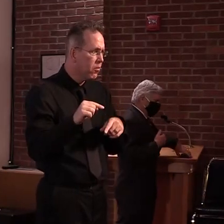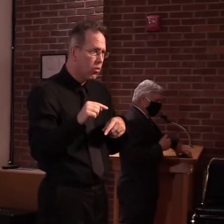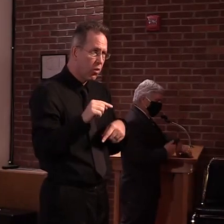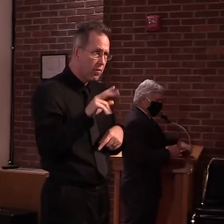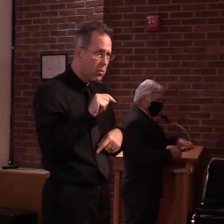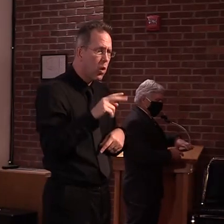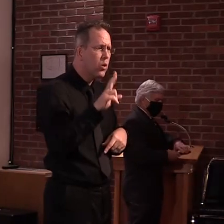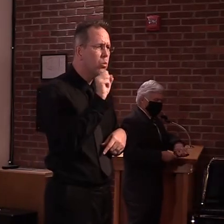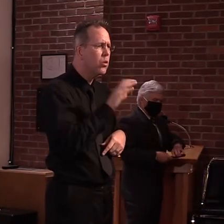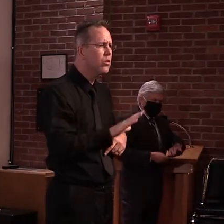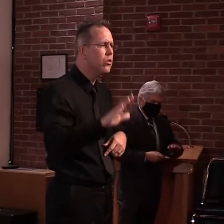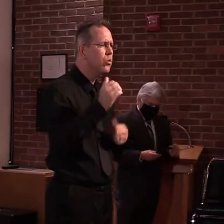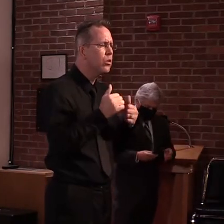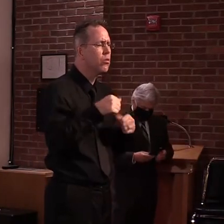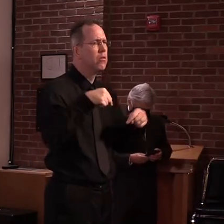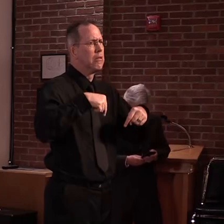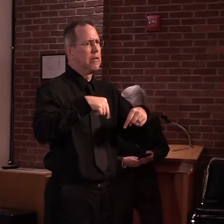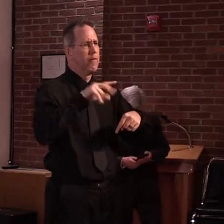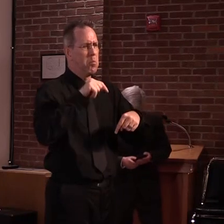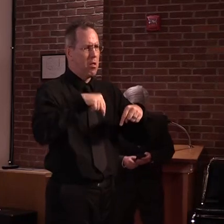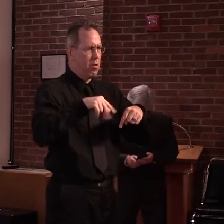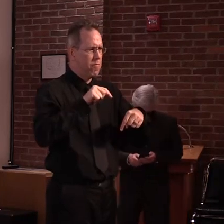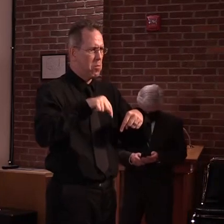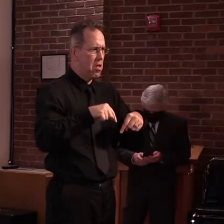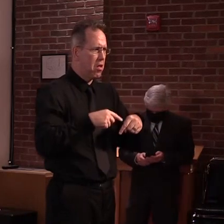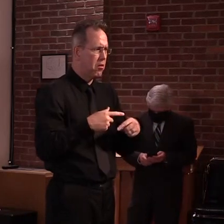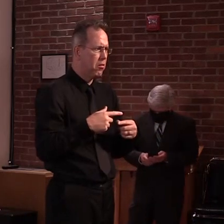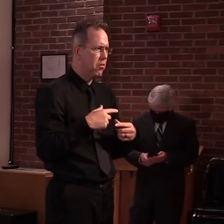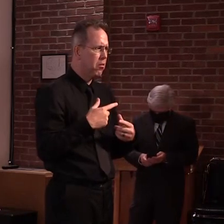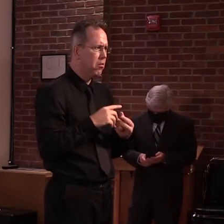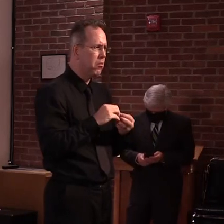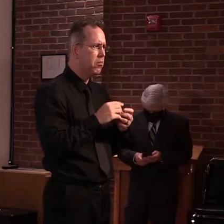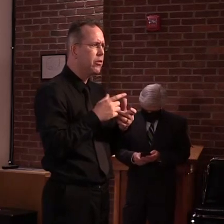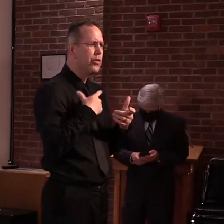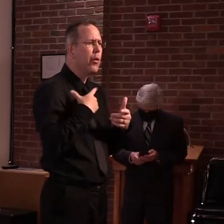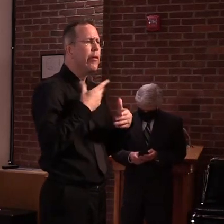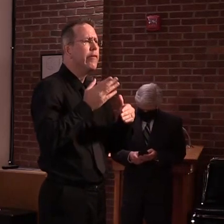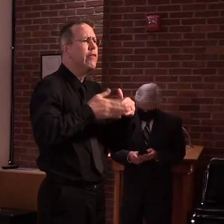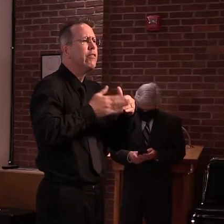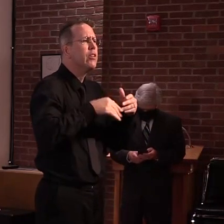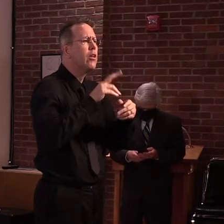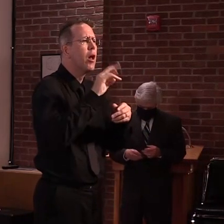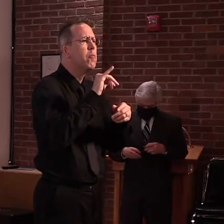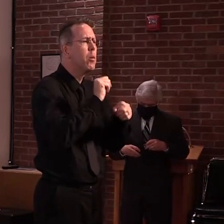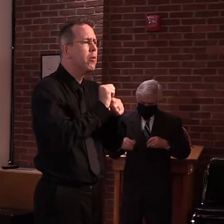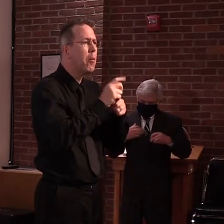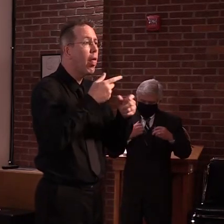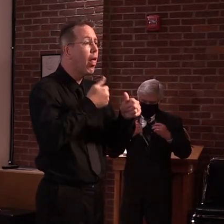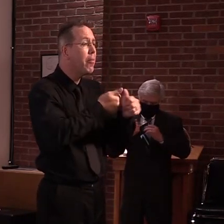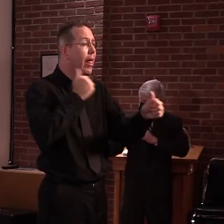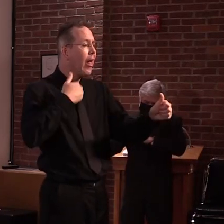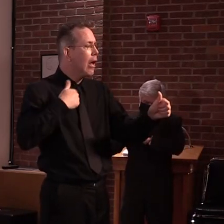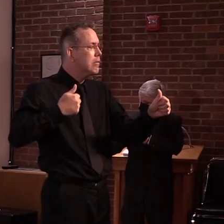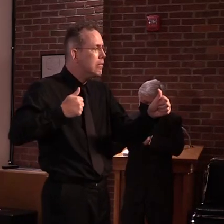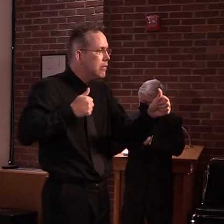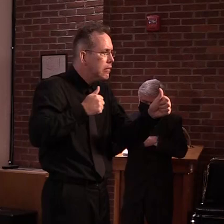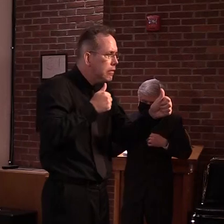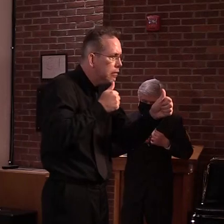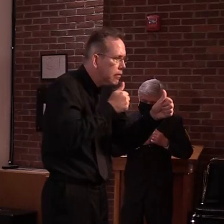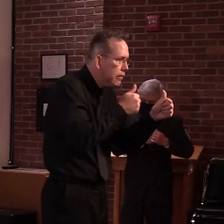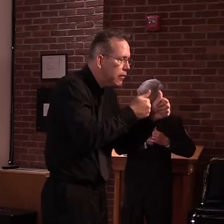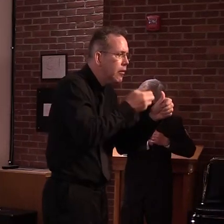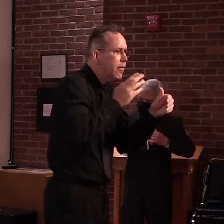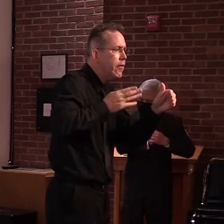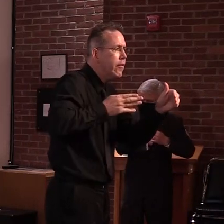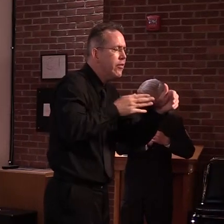yeah. Yeah, they've been going down, as of course you know, for the last couple of months. Yeah. Sort of slow and steady, and there was a little bit of an uptick, and I